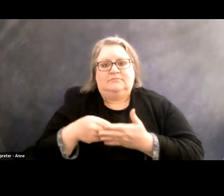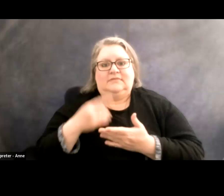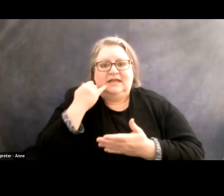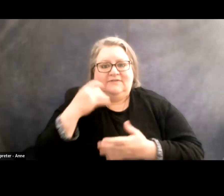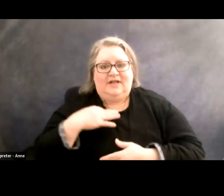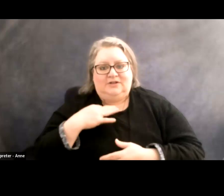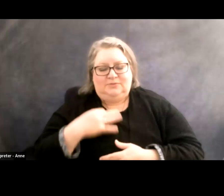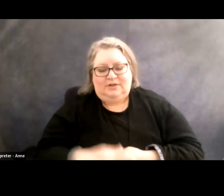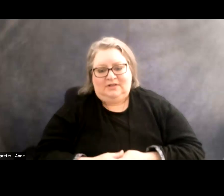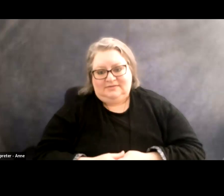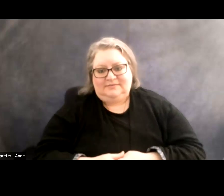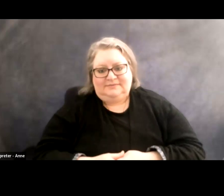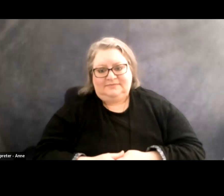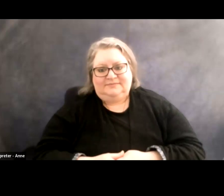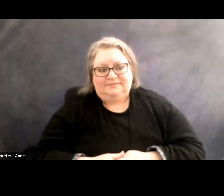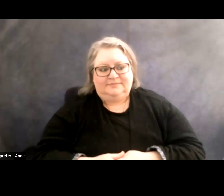eligible. So